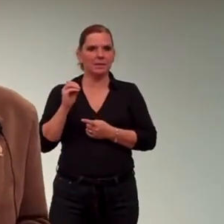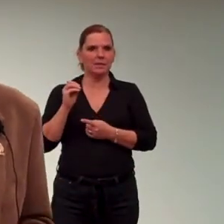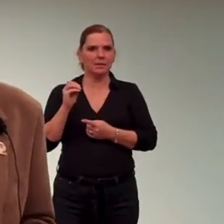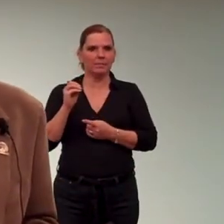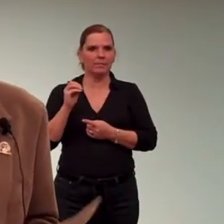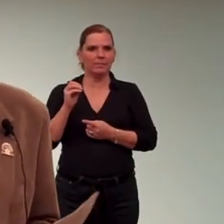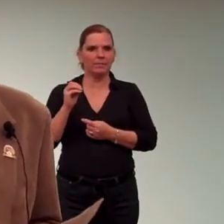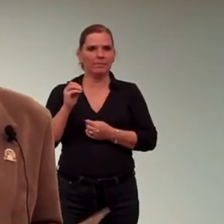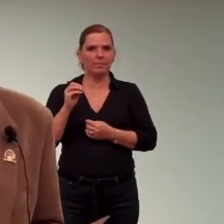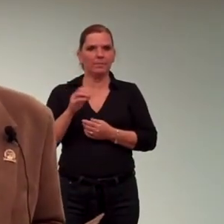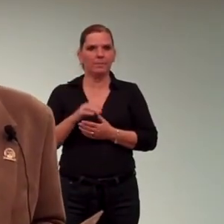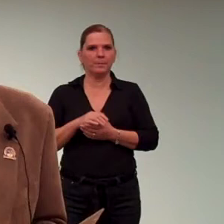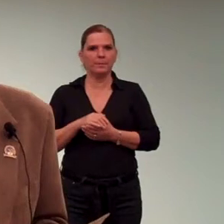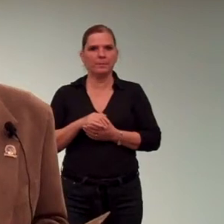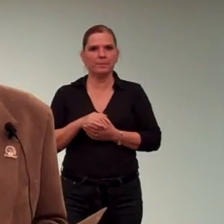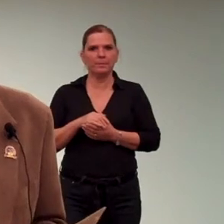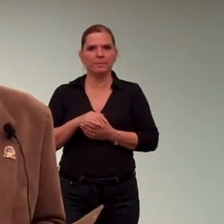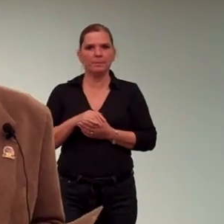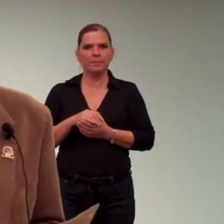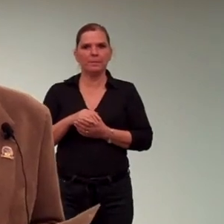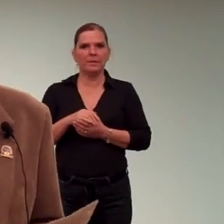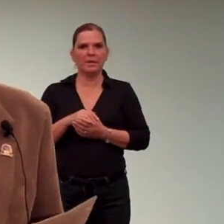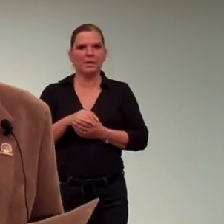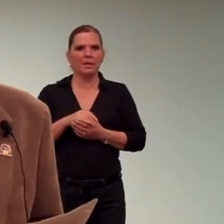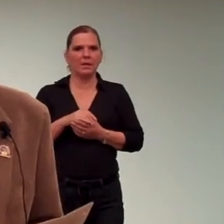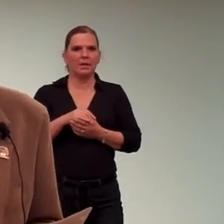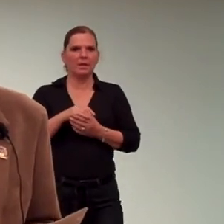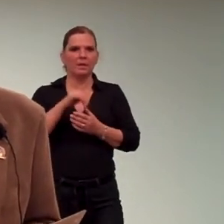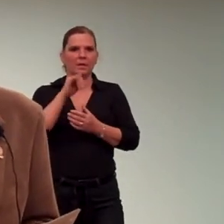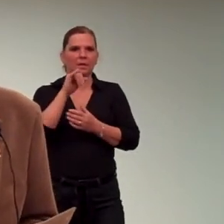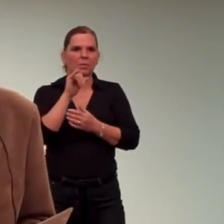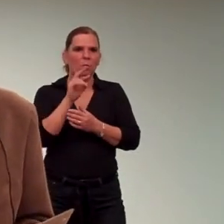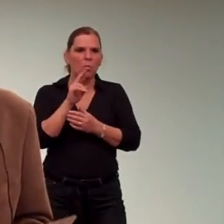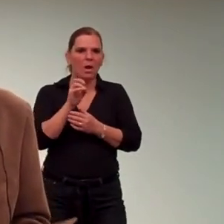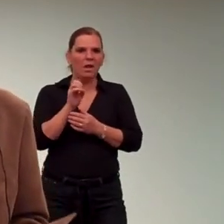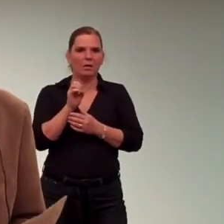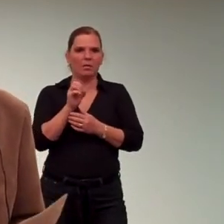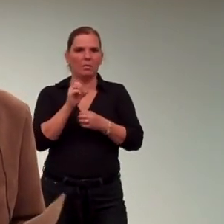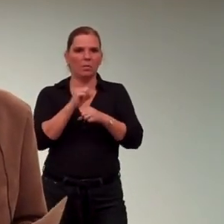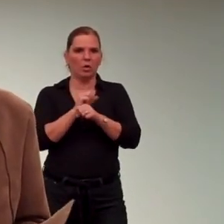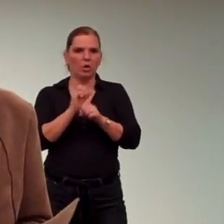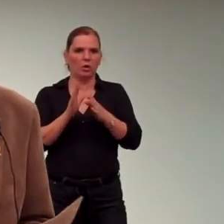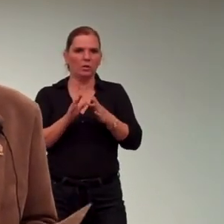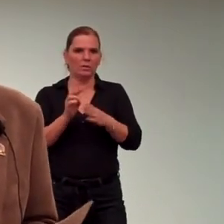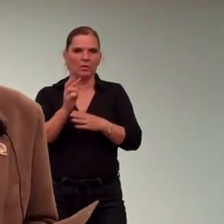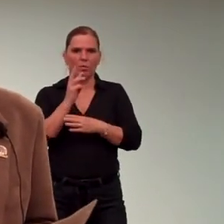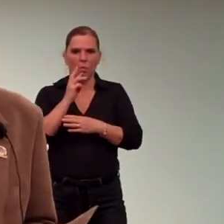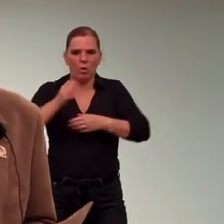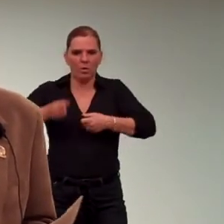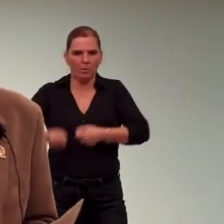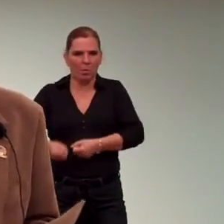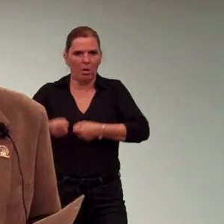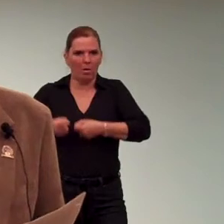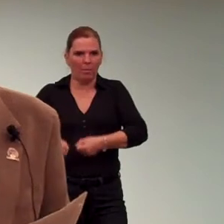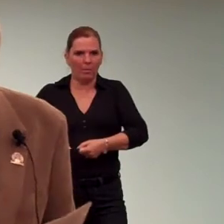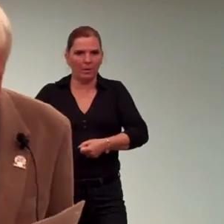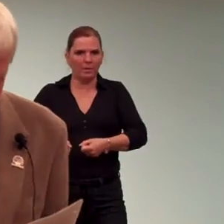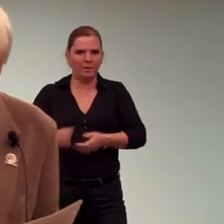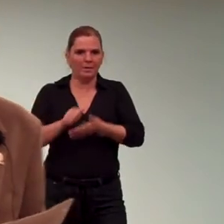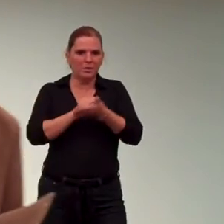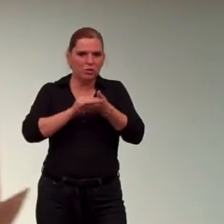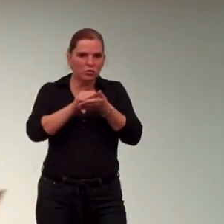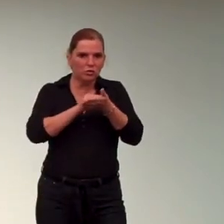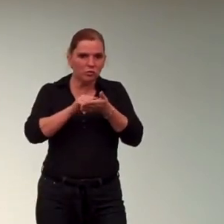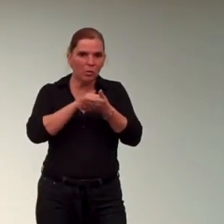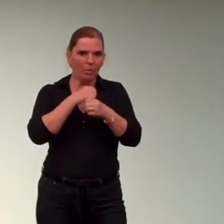hat. Okay? There were wire workers, coopers, water pump manufacturers, soap and